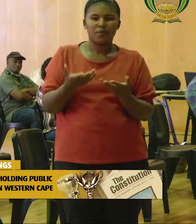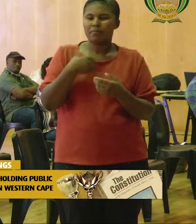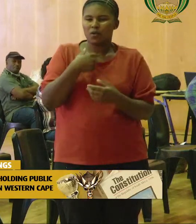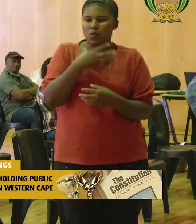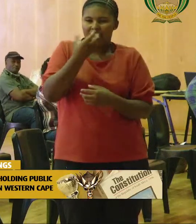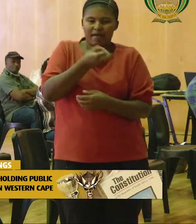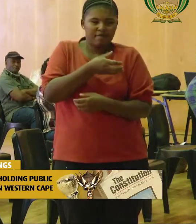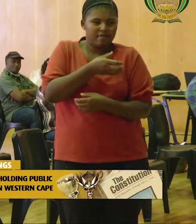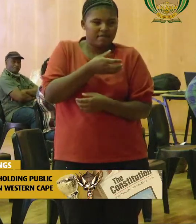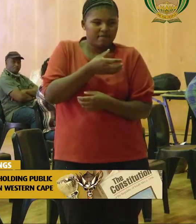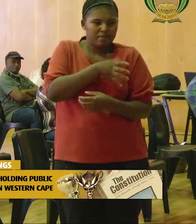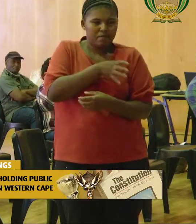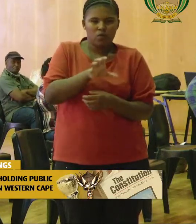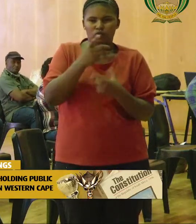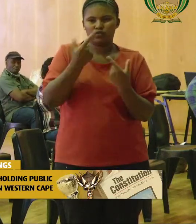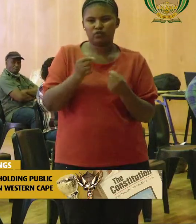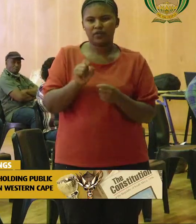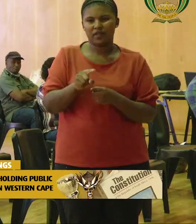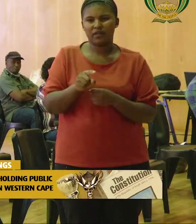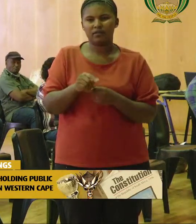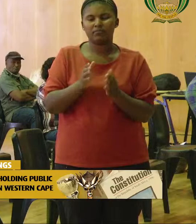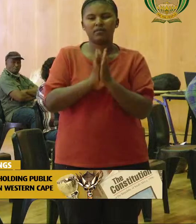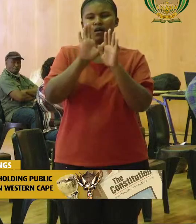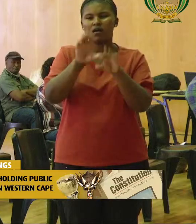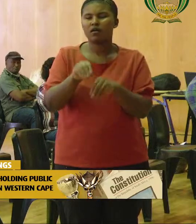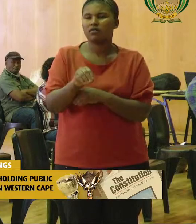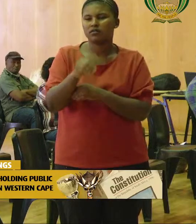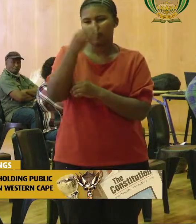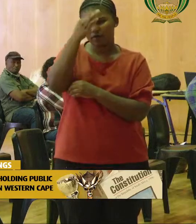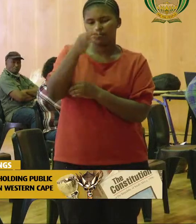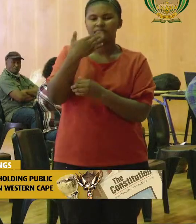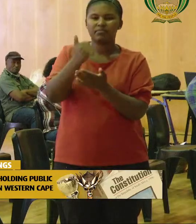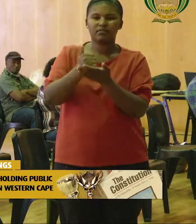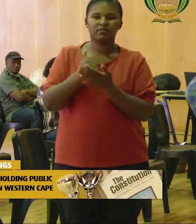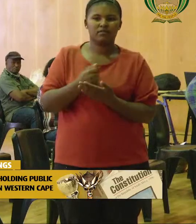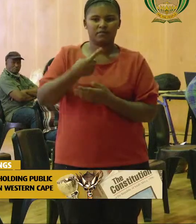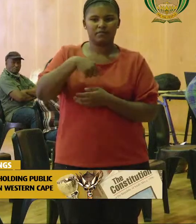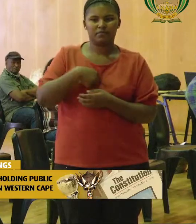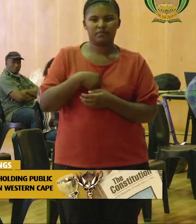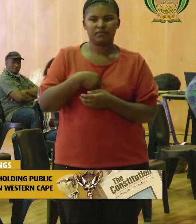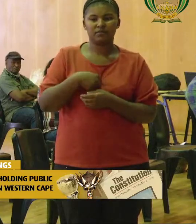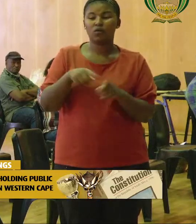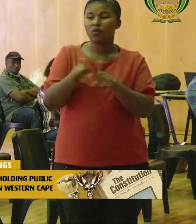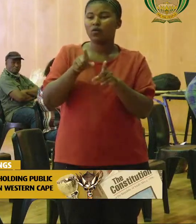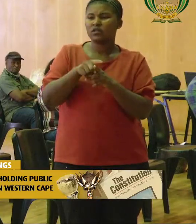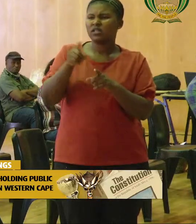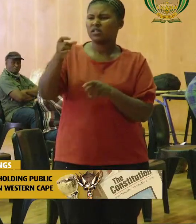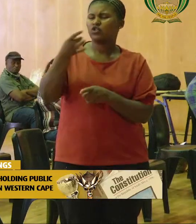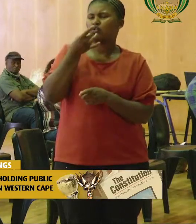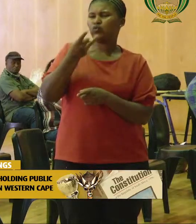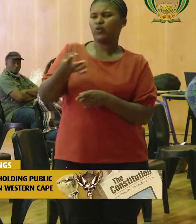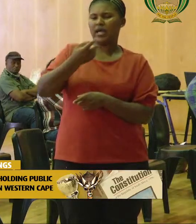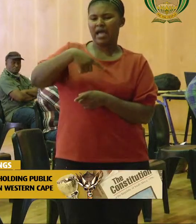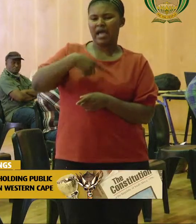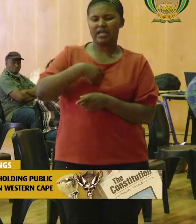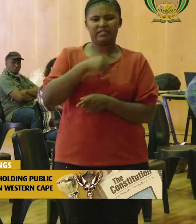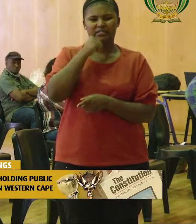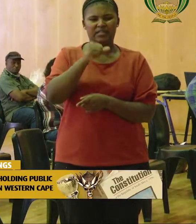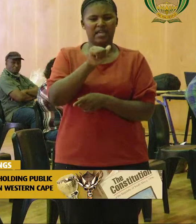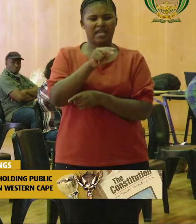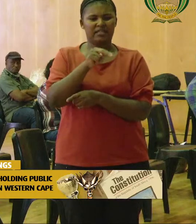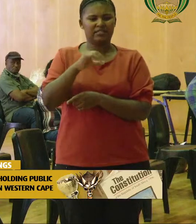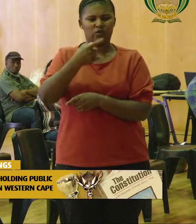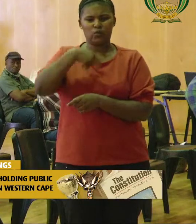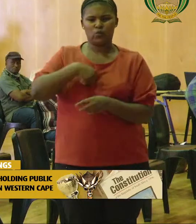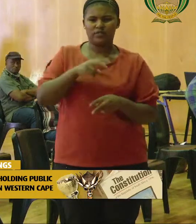ngoku. Ndicela ugovernment aqwalasele and siyathukwa kuthiwa singamasela ka-ANC.